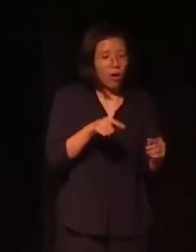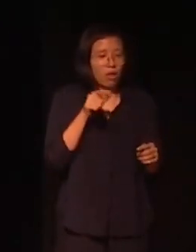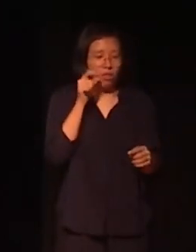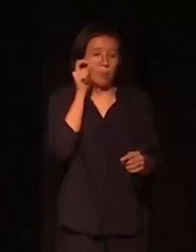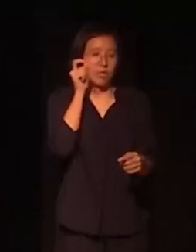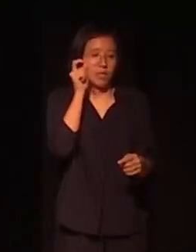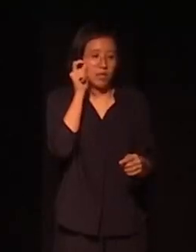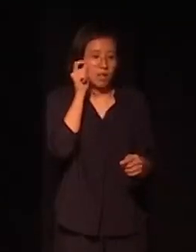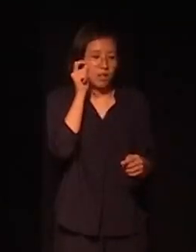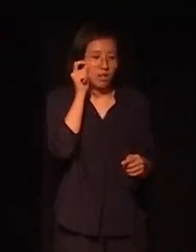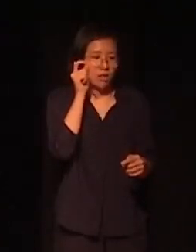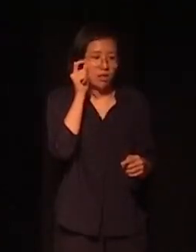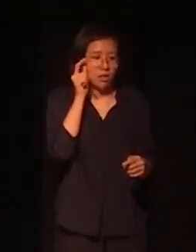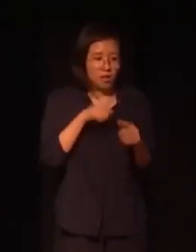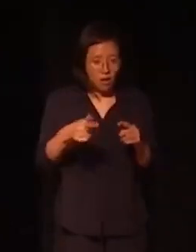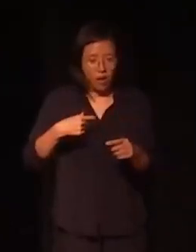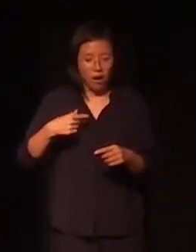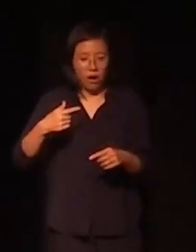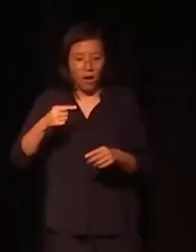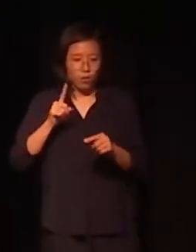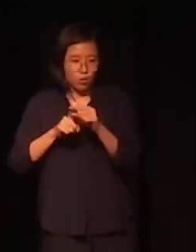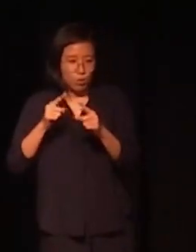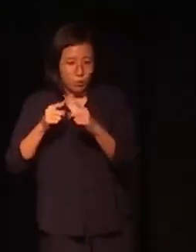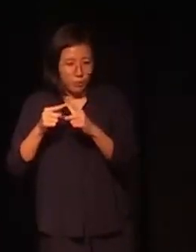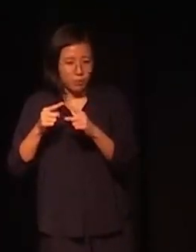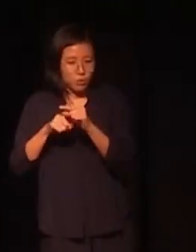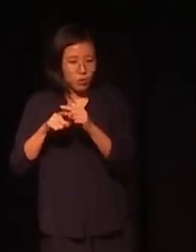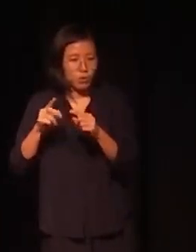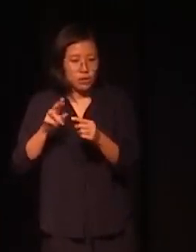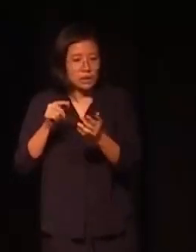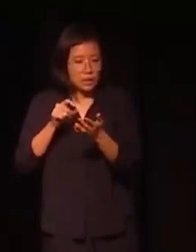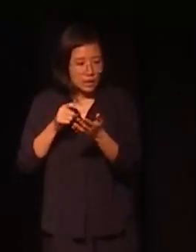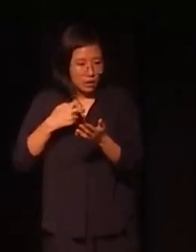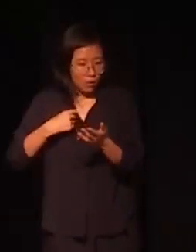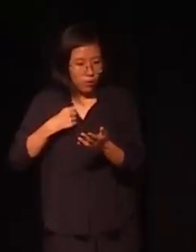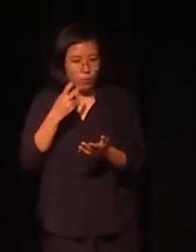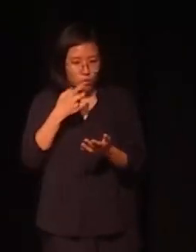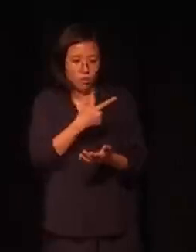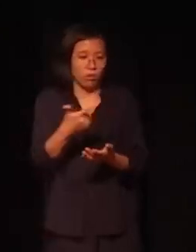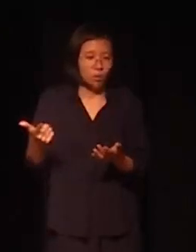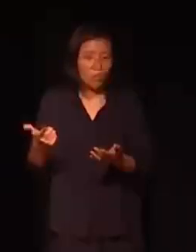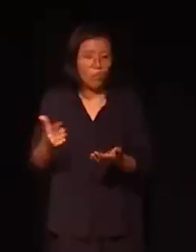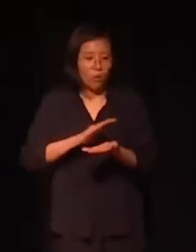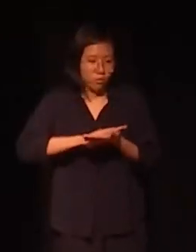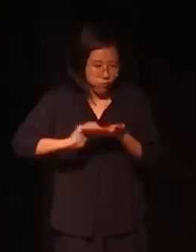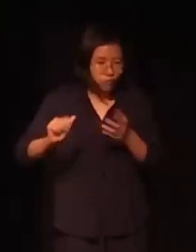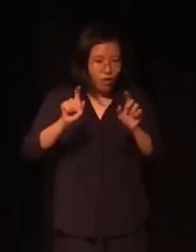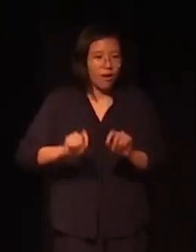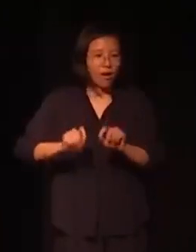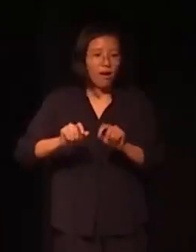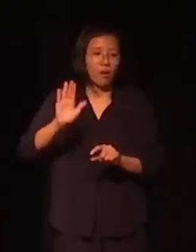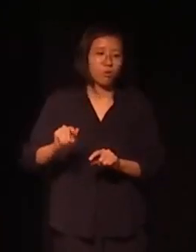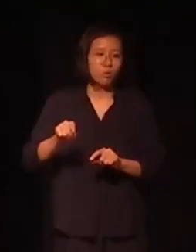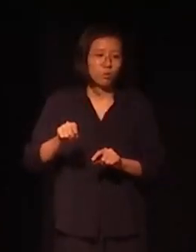the Sino-Tibetan language, and we have to do them in a very systematic manner. Okay,